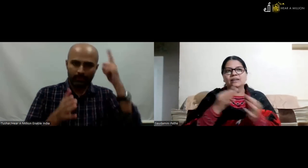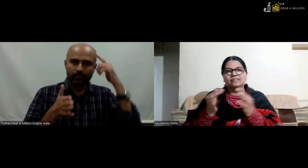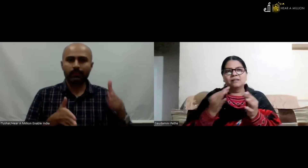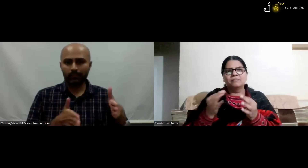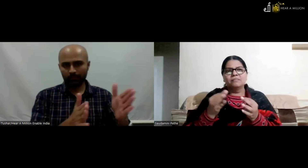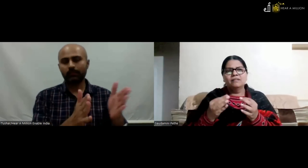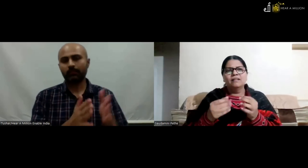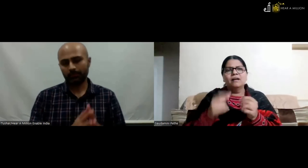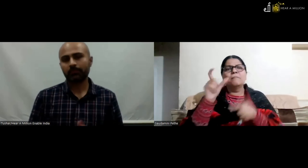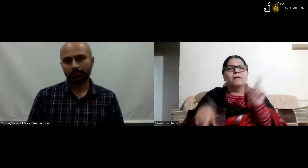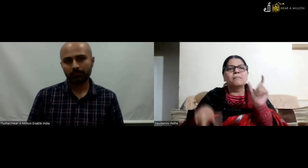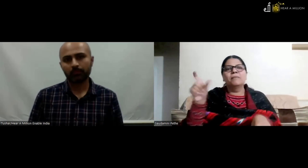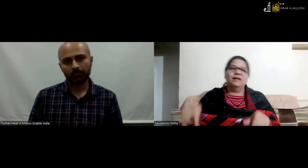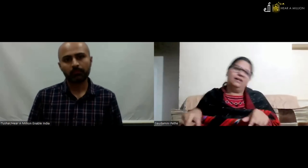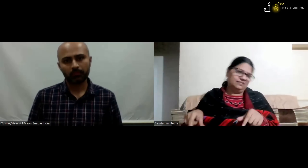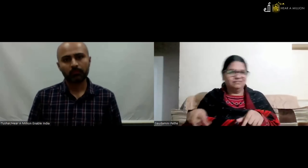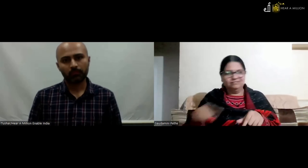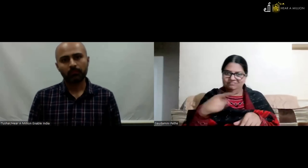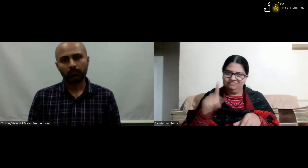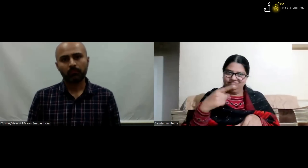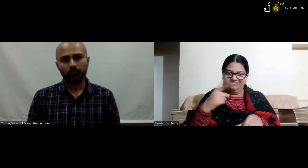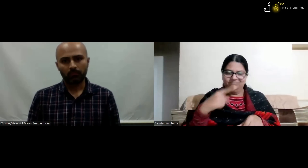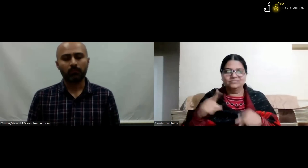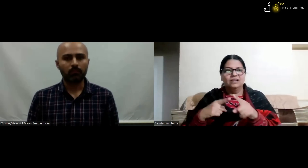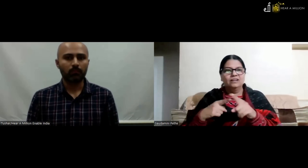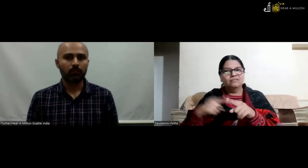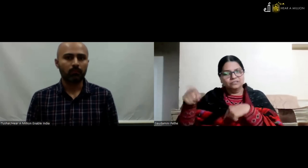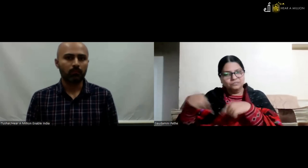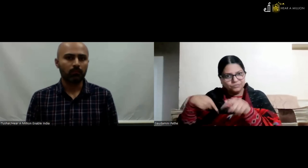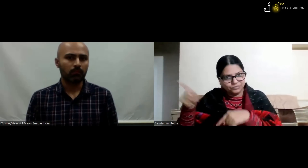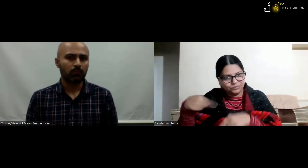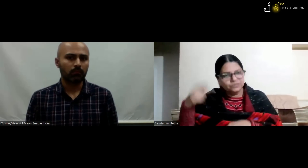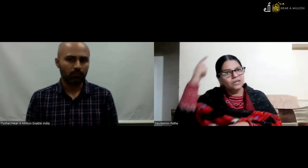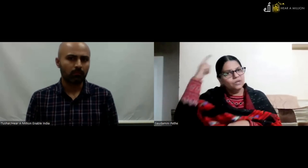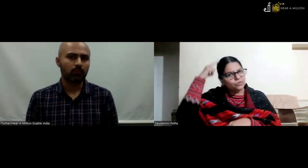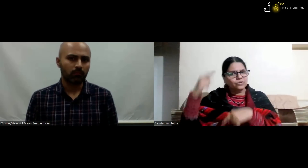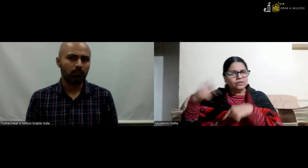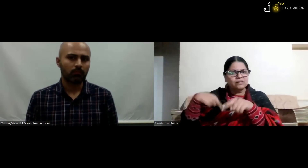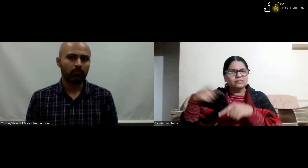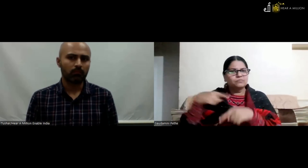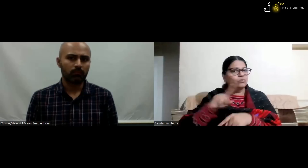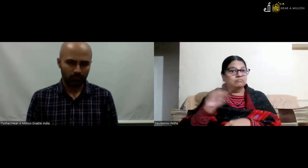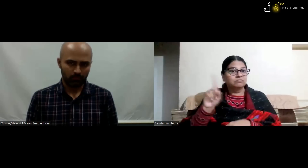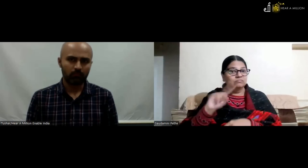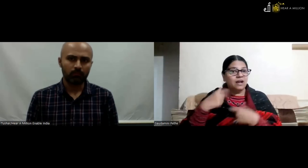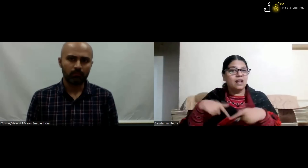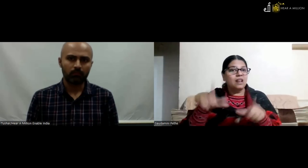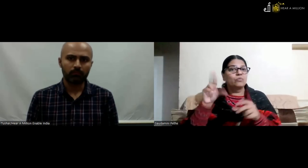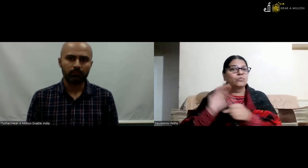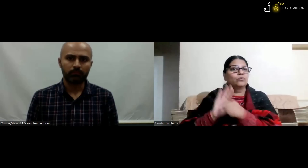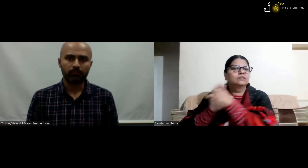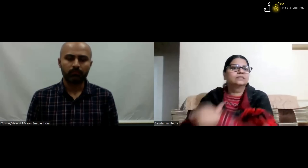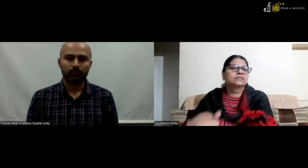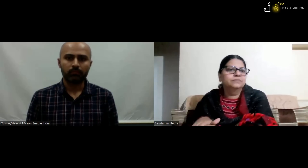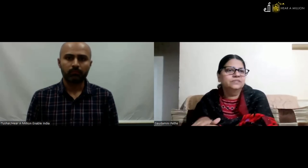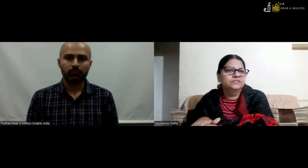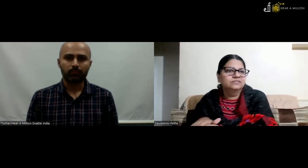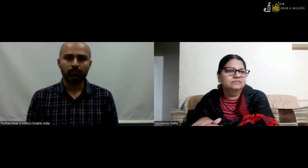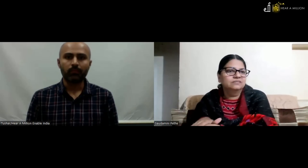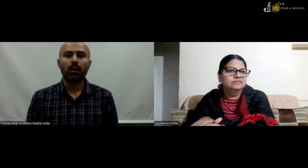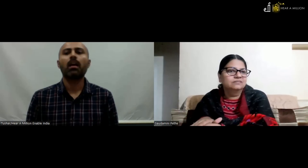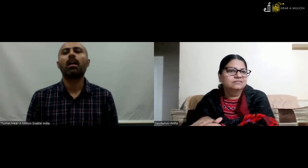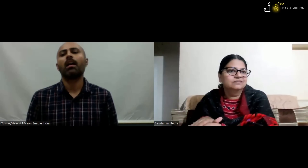it. So for example, if you have the another disability in road